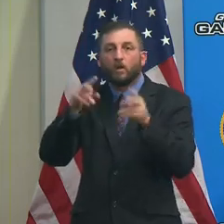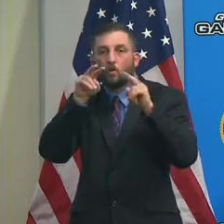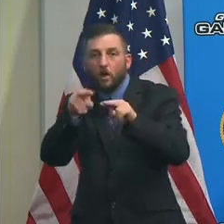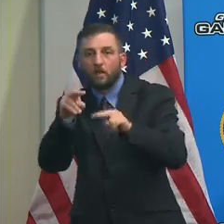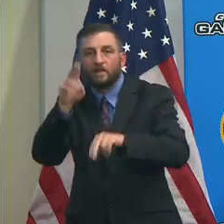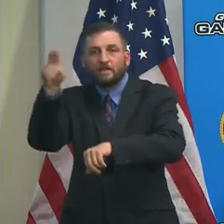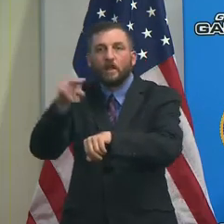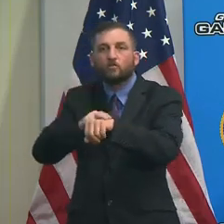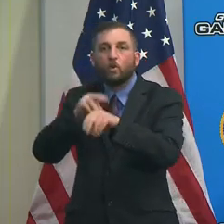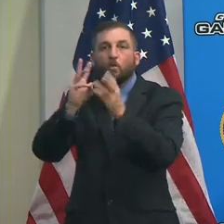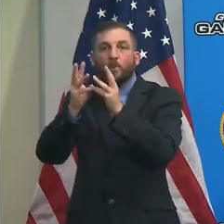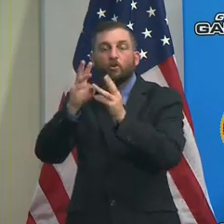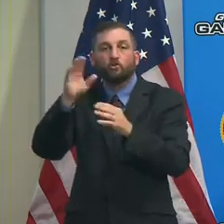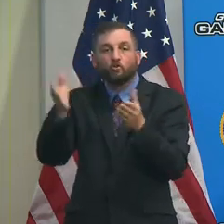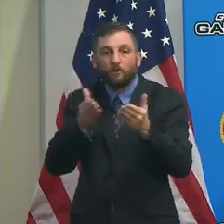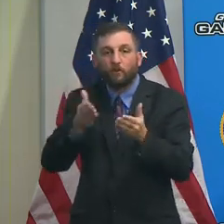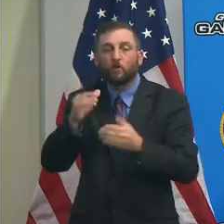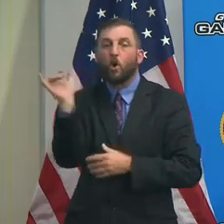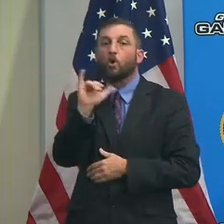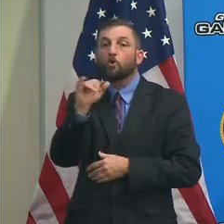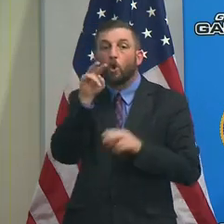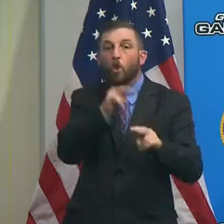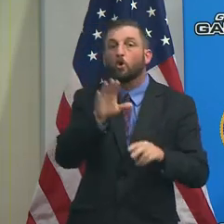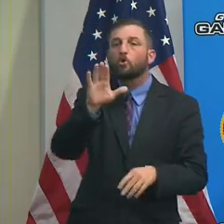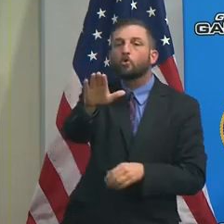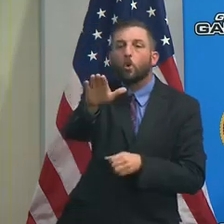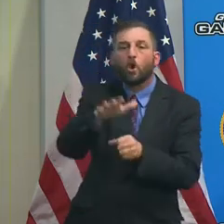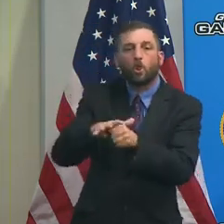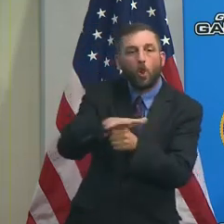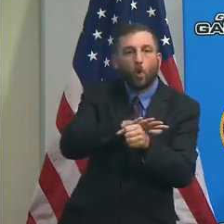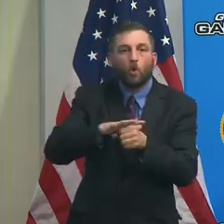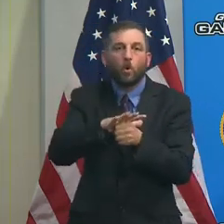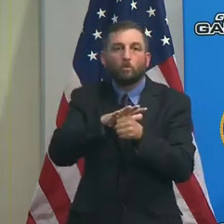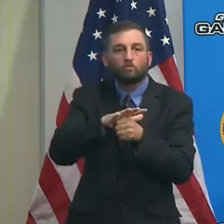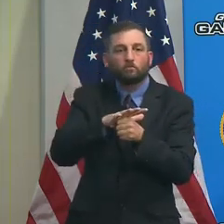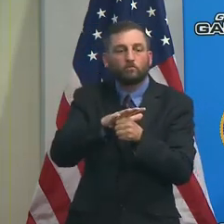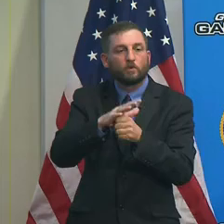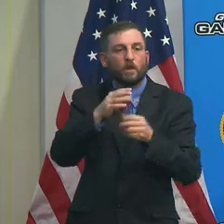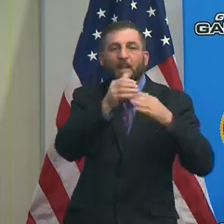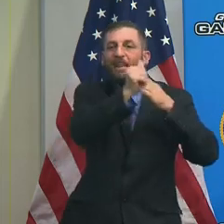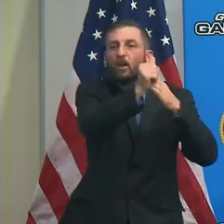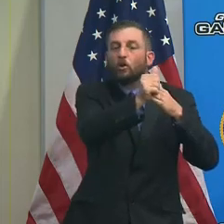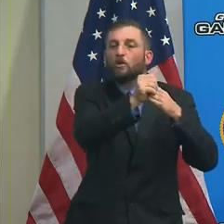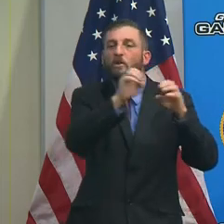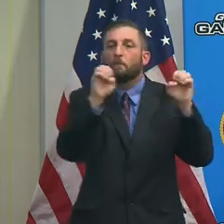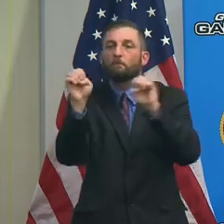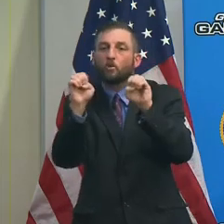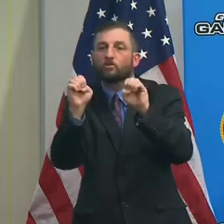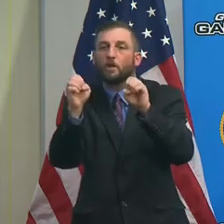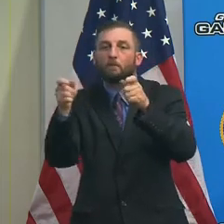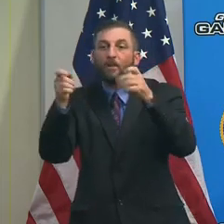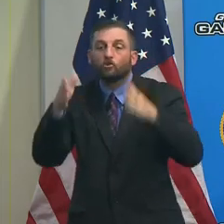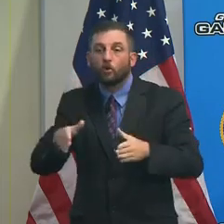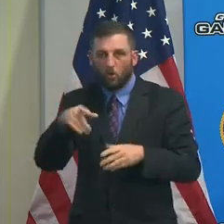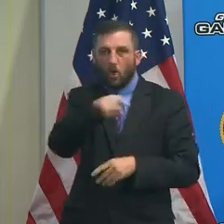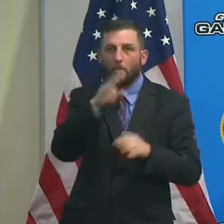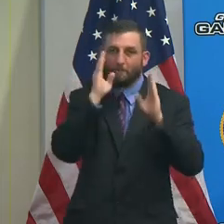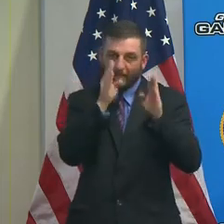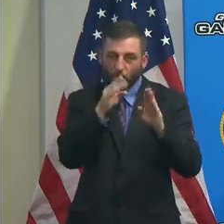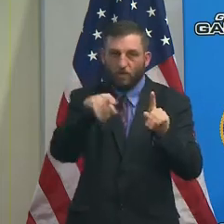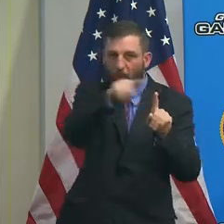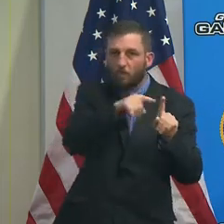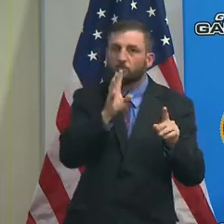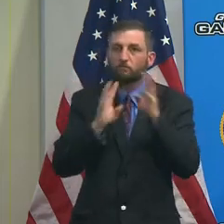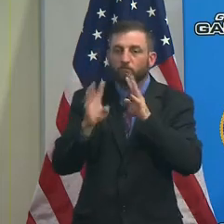important updates and information from your local leaders and emergency managers. The storm